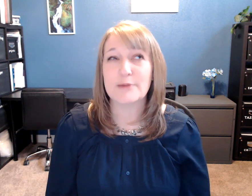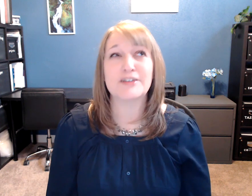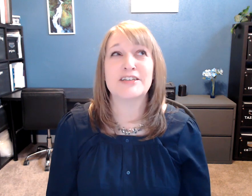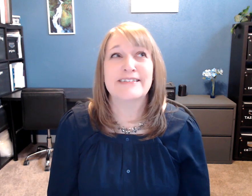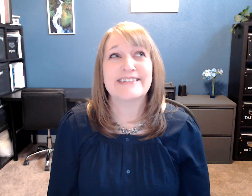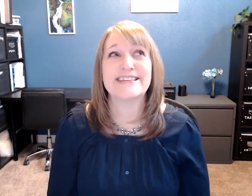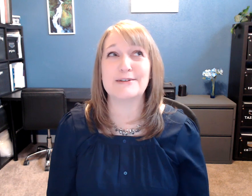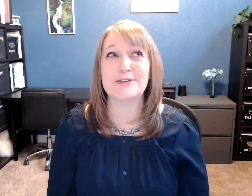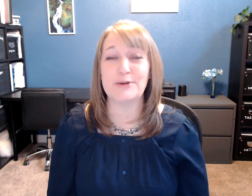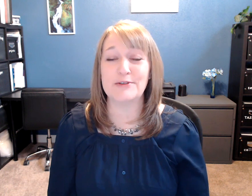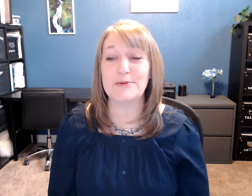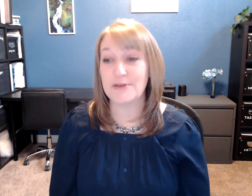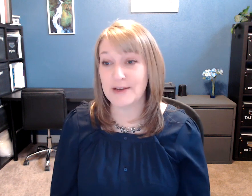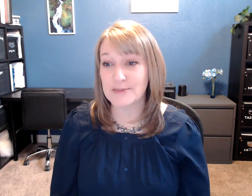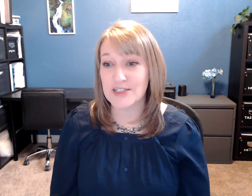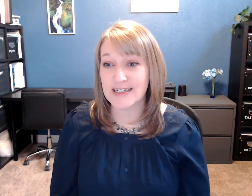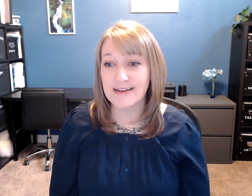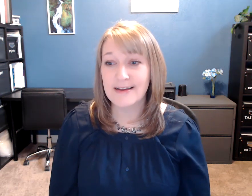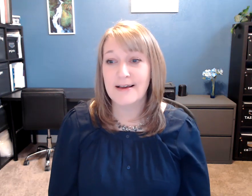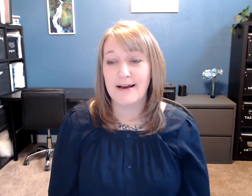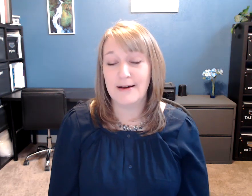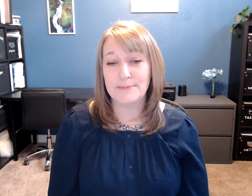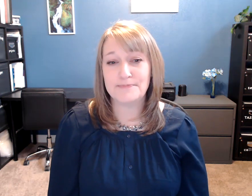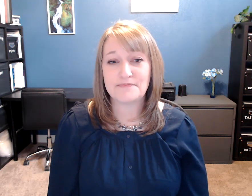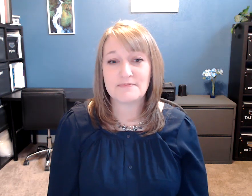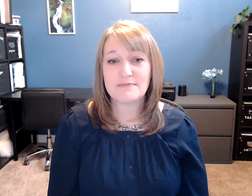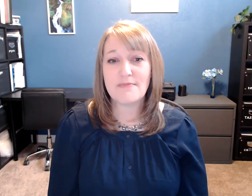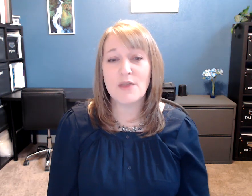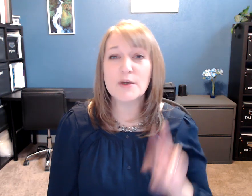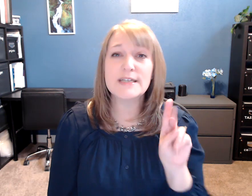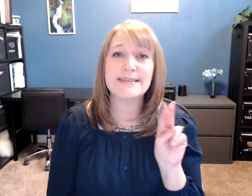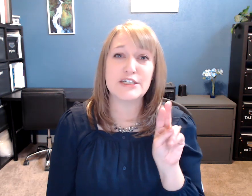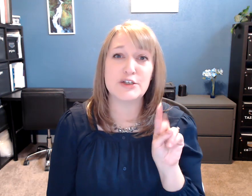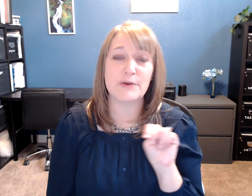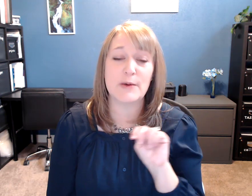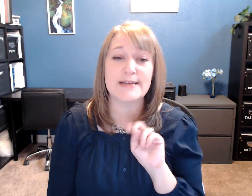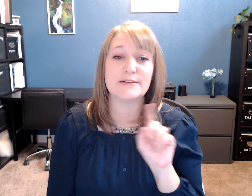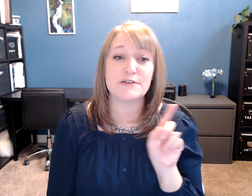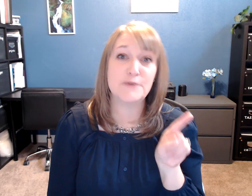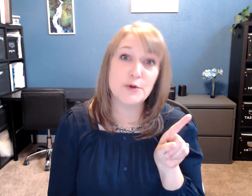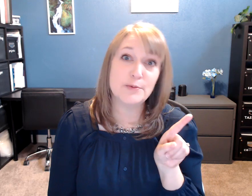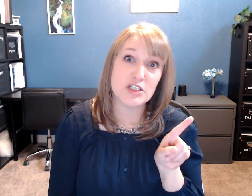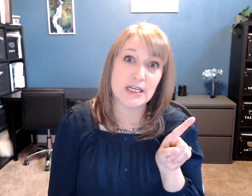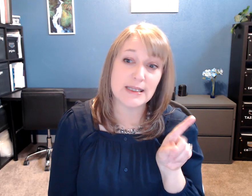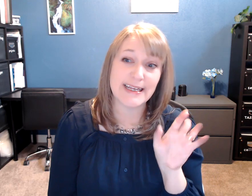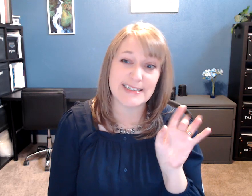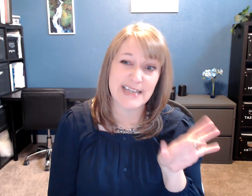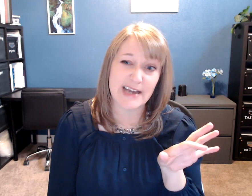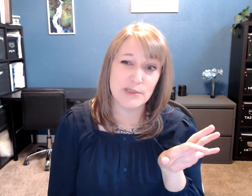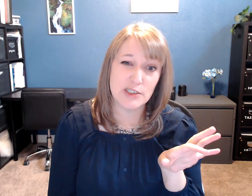much. That's the English equivalent would be vending machine. We're going to sign it two different ways. There's food machine, like a snack